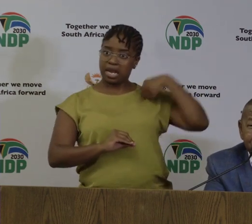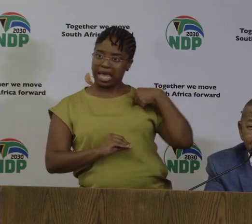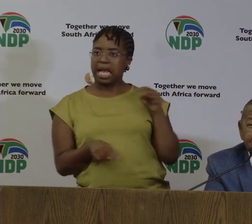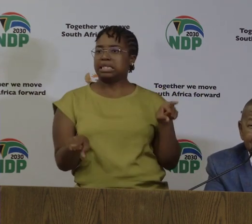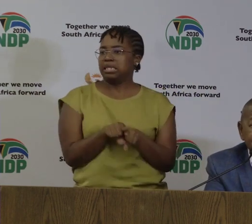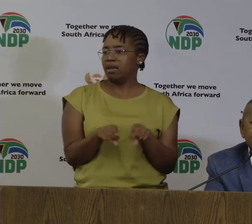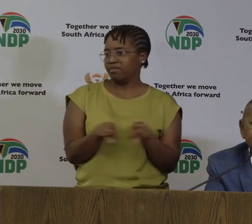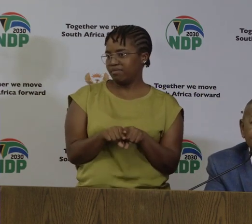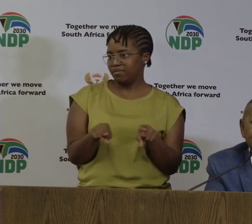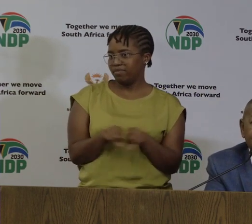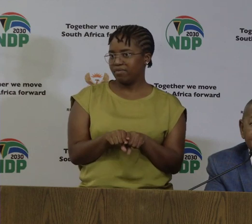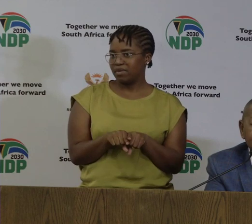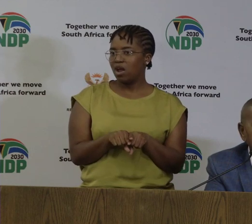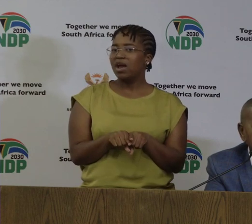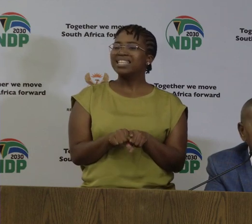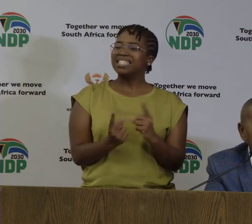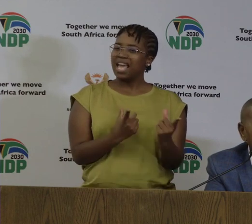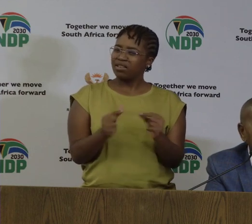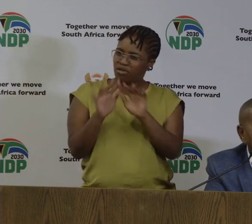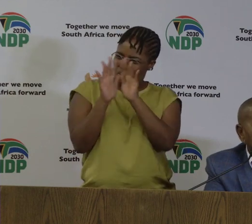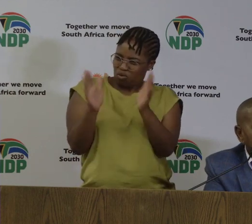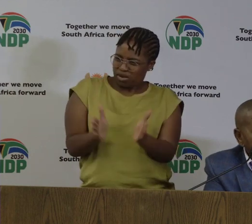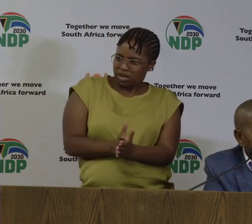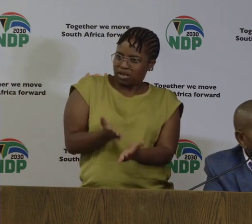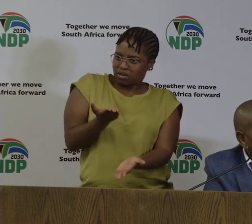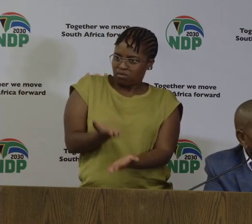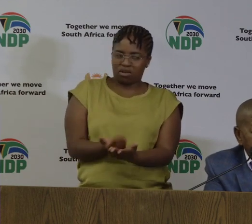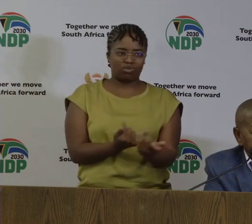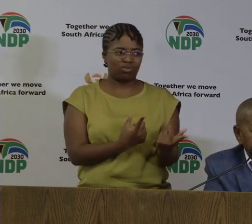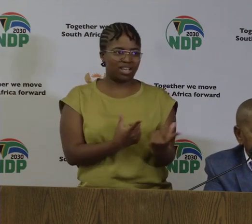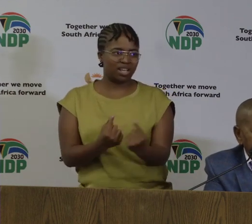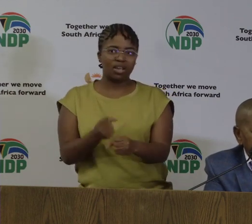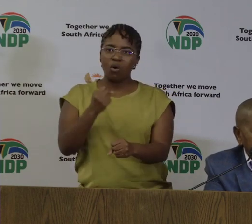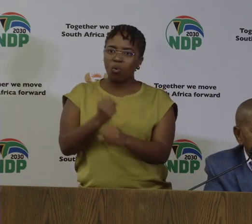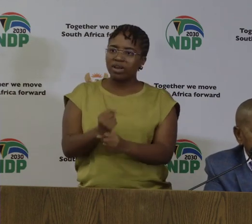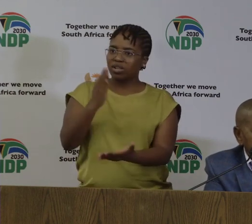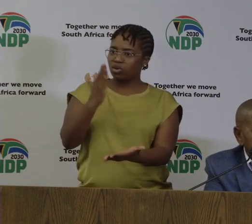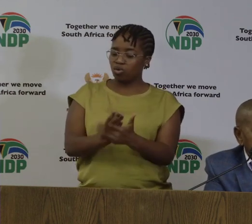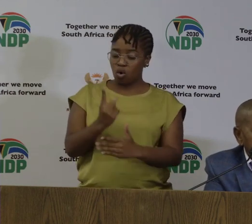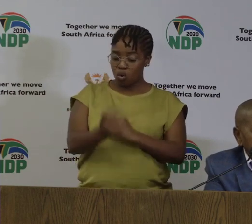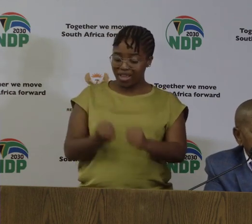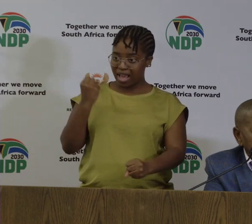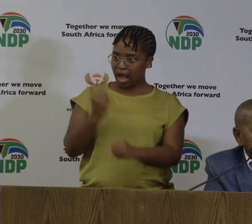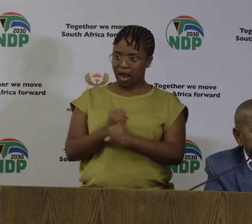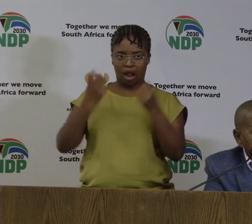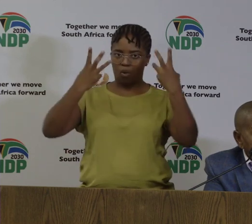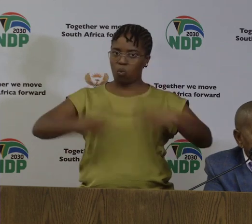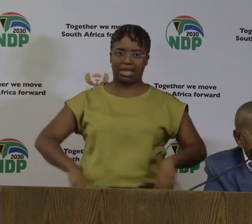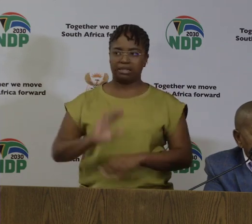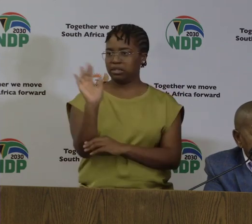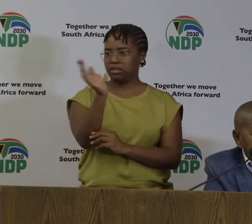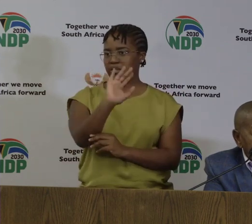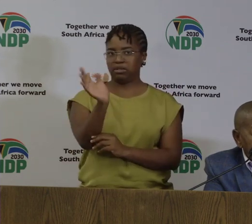will have to do everything we can to ensure that we don't lose the academic year. Much as